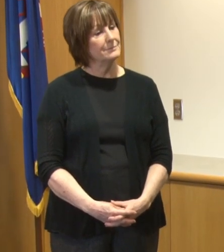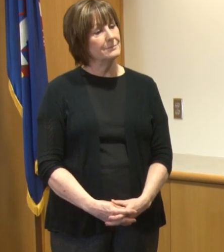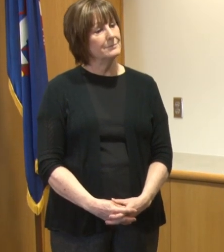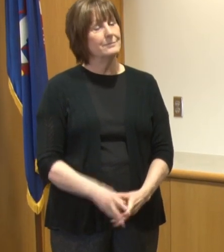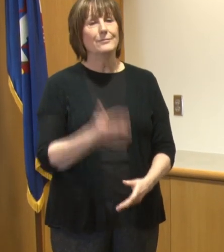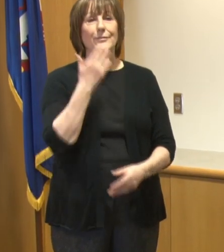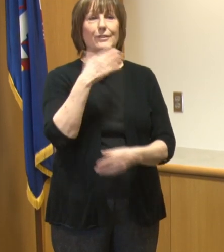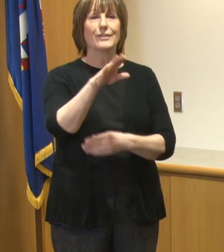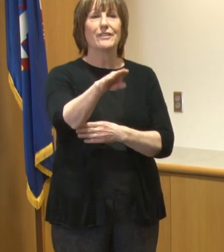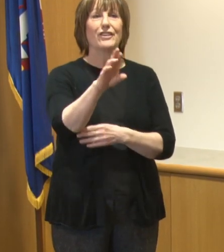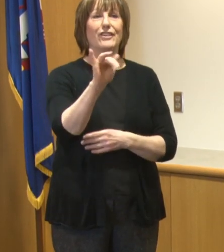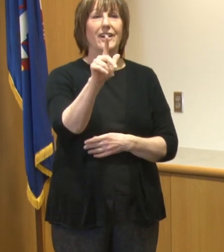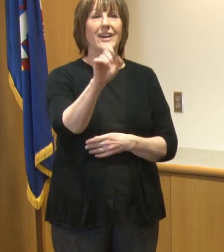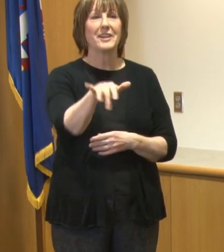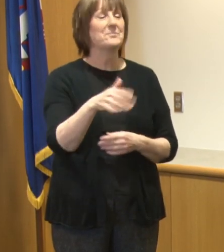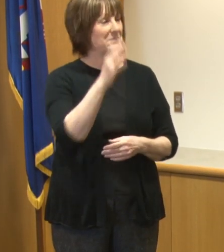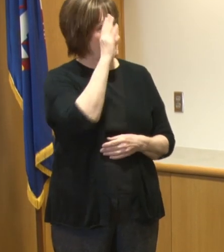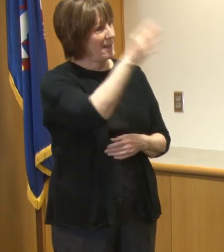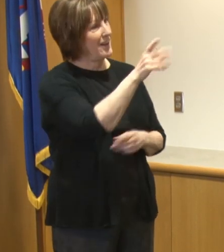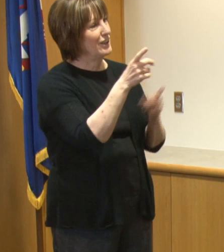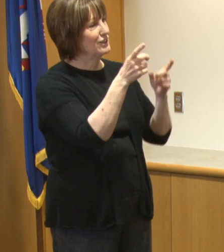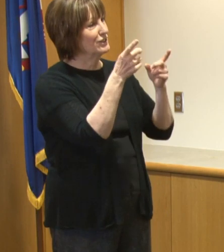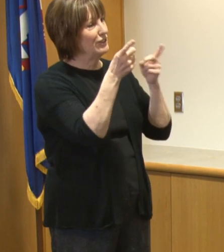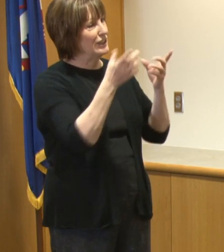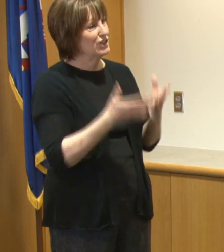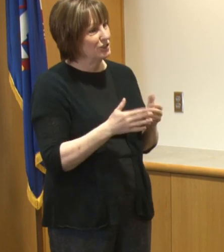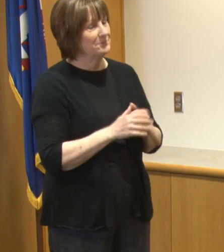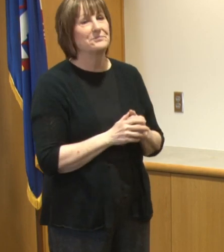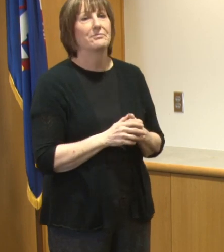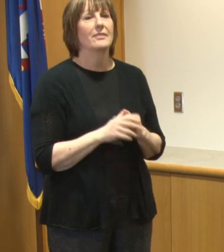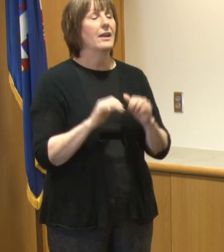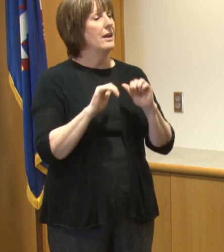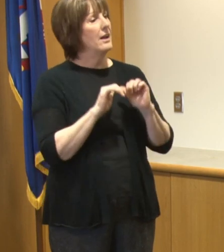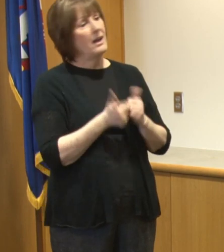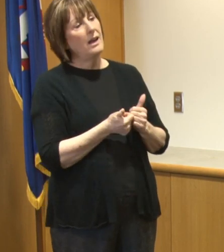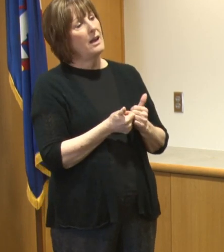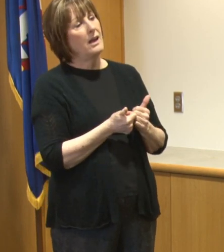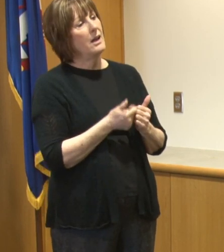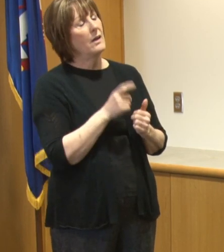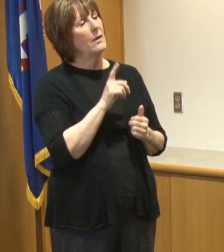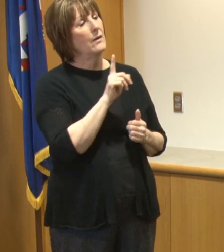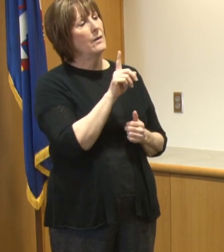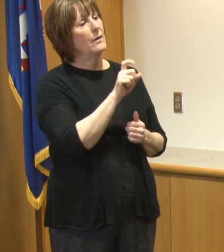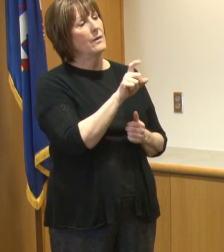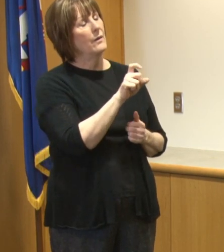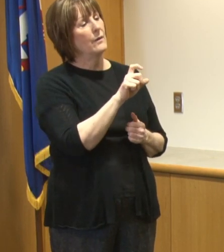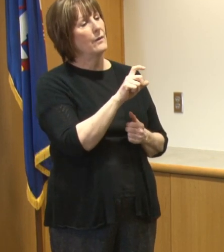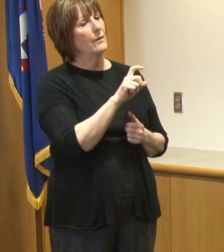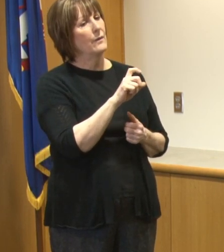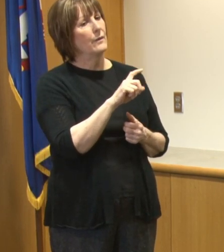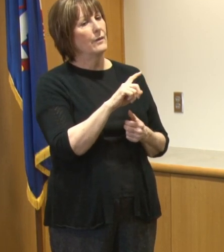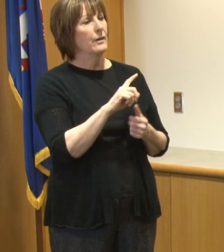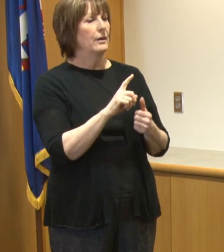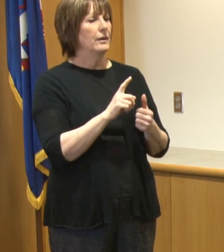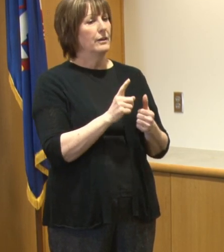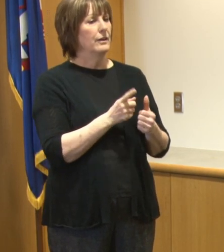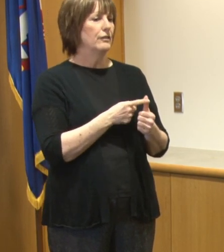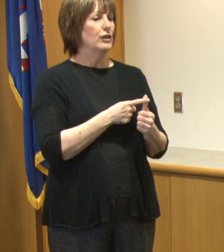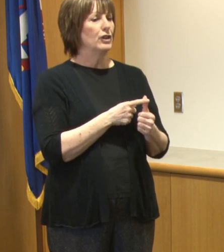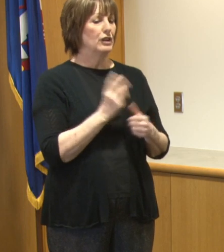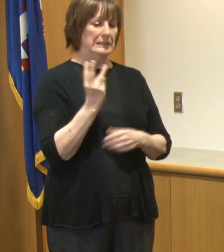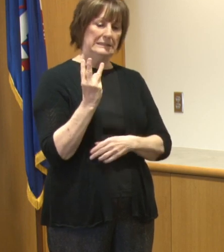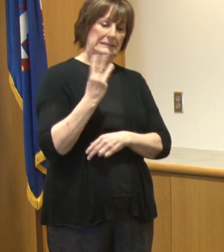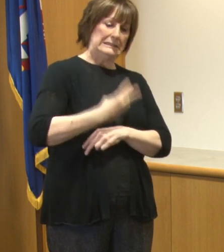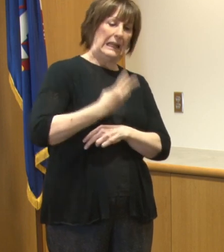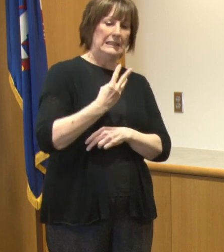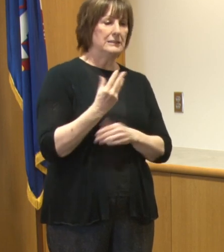Good afternoon, Riley. Hi, Director. How has the first, sort of 6 days